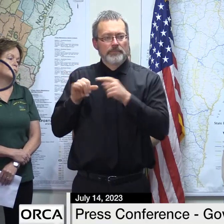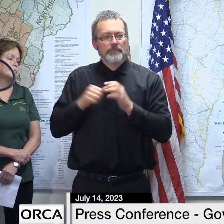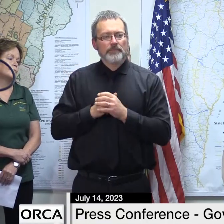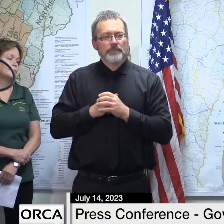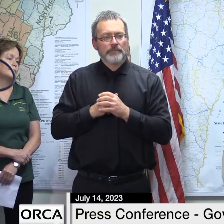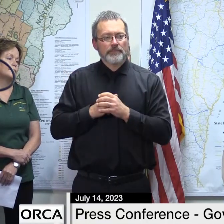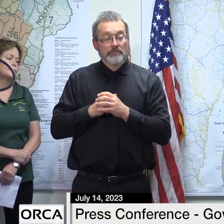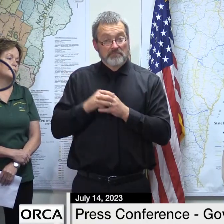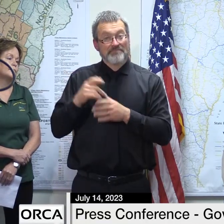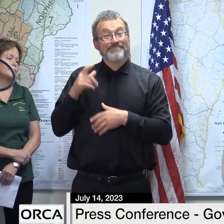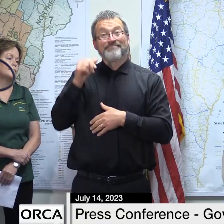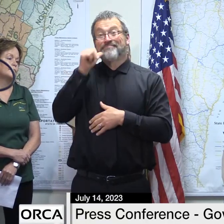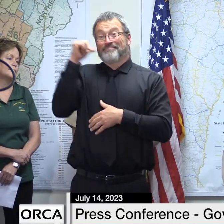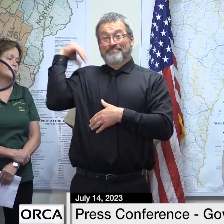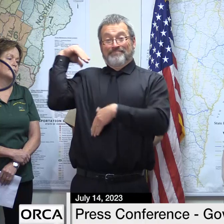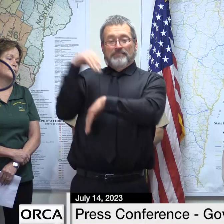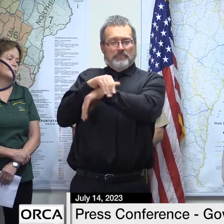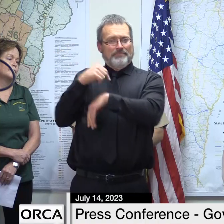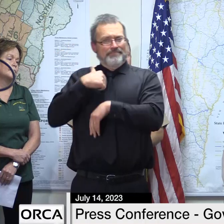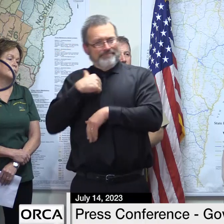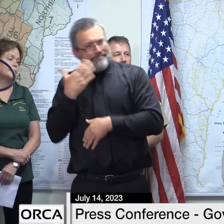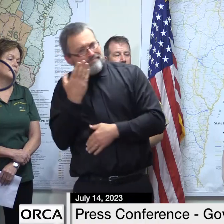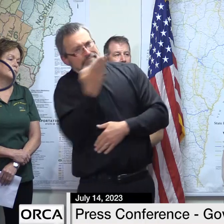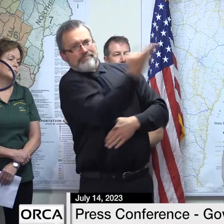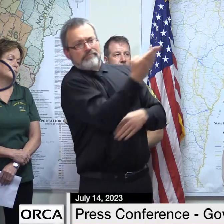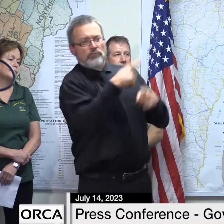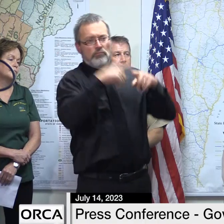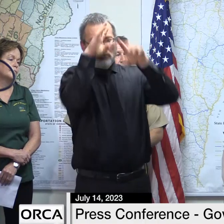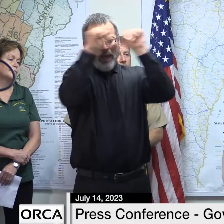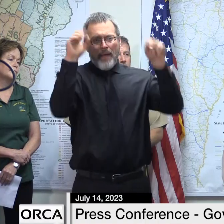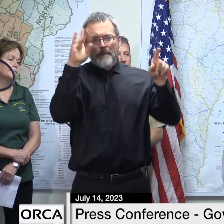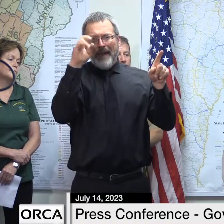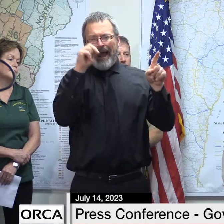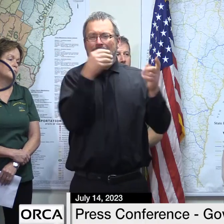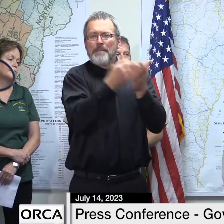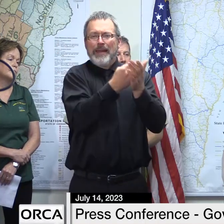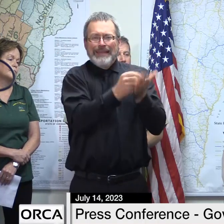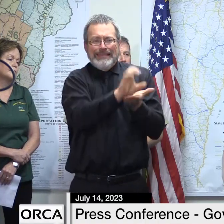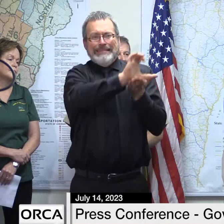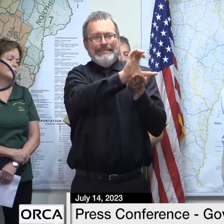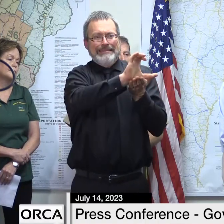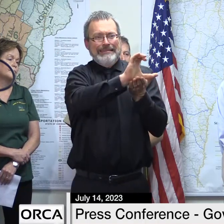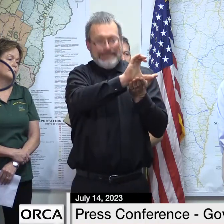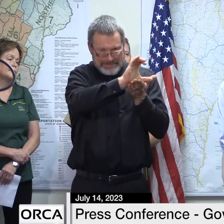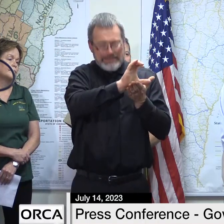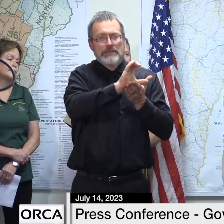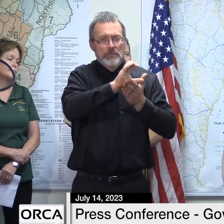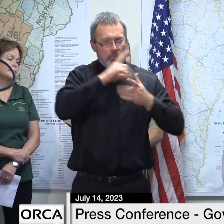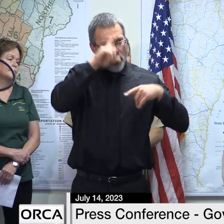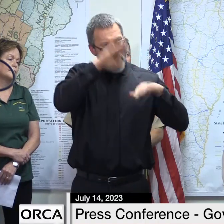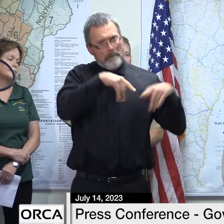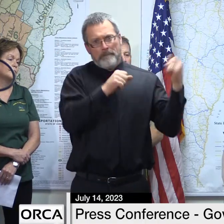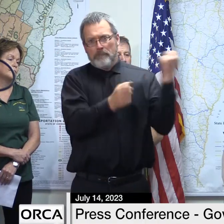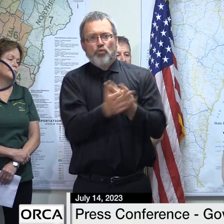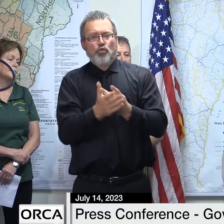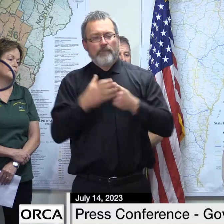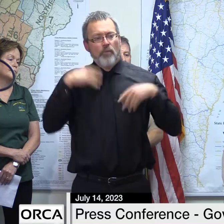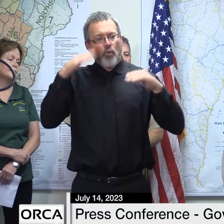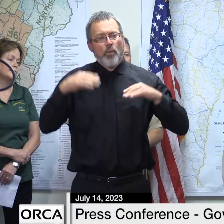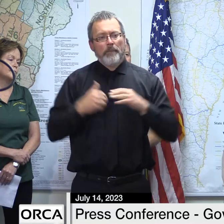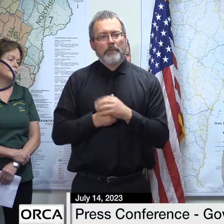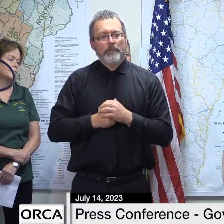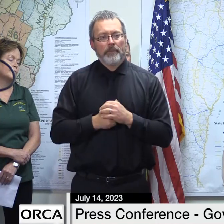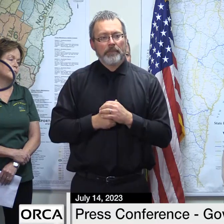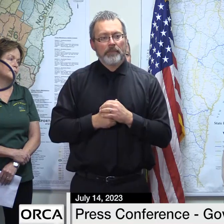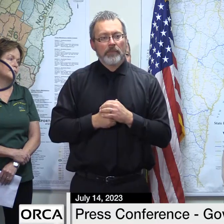a request for a federal major disaster declaration. And I'm happy to say about 20